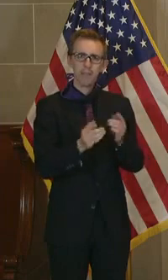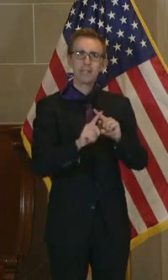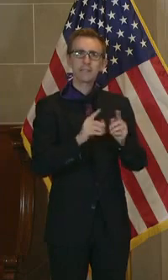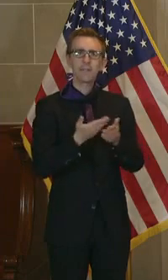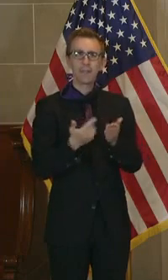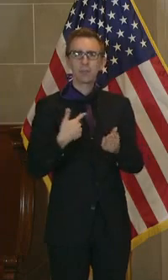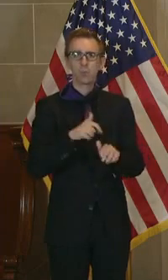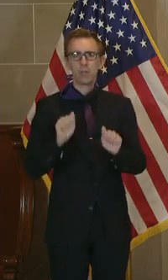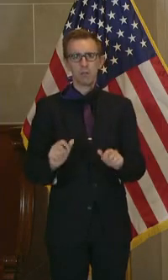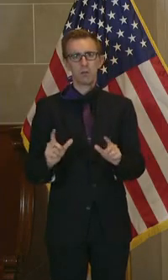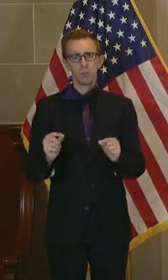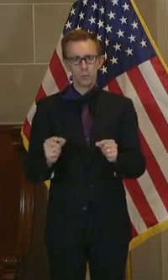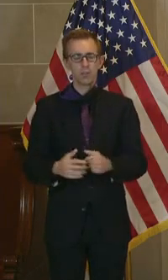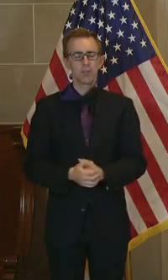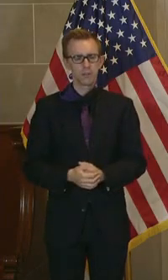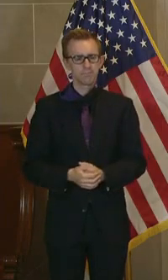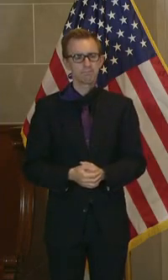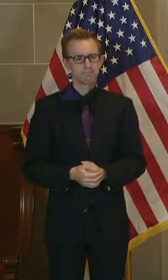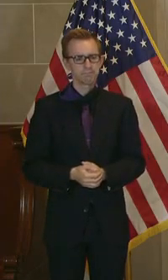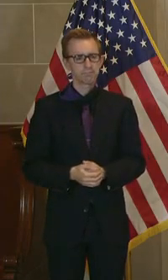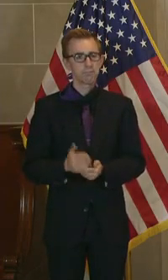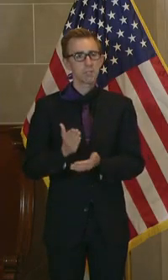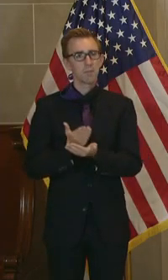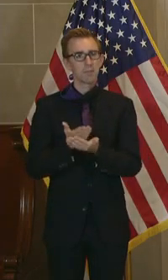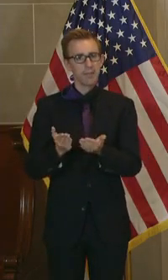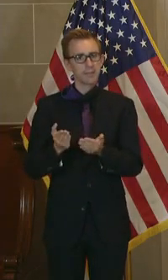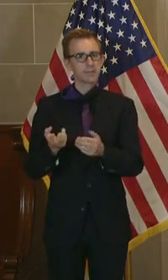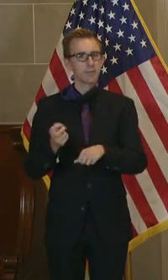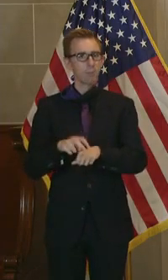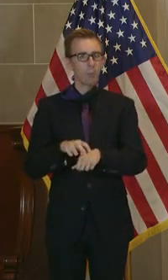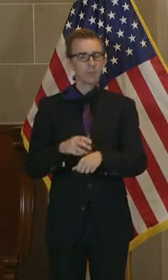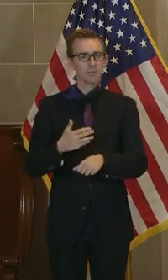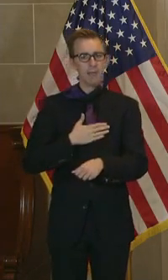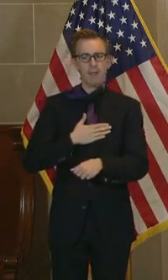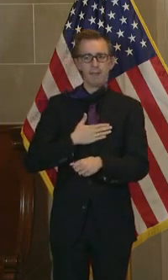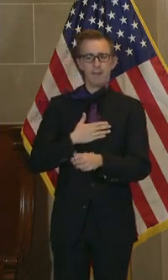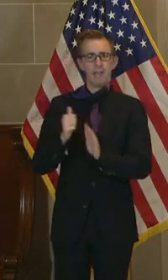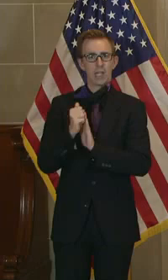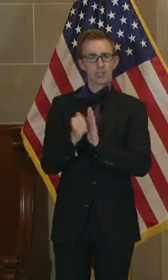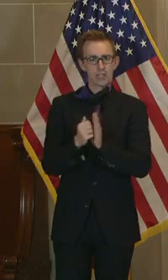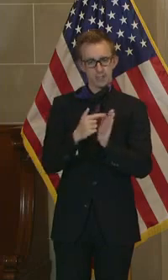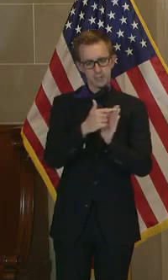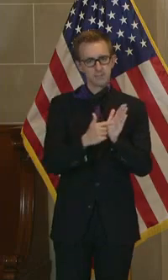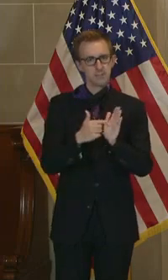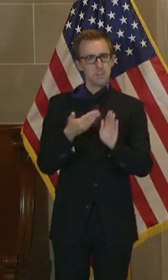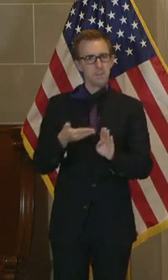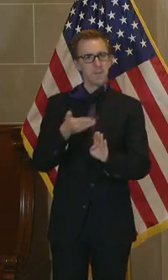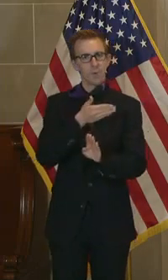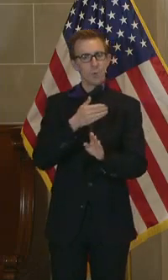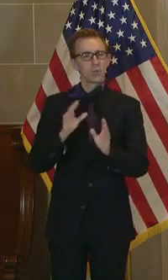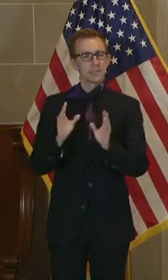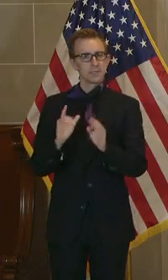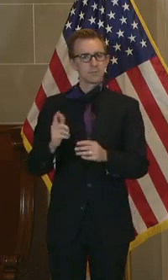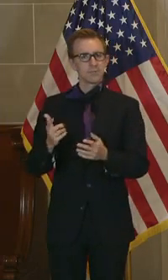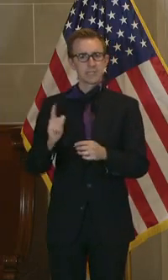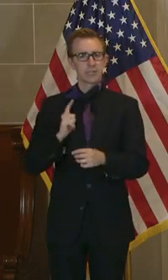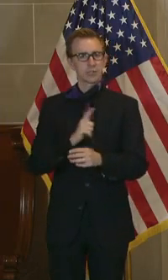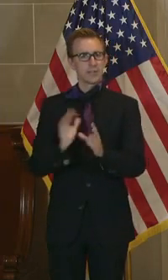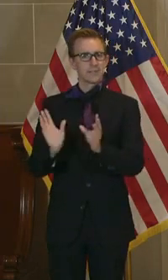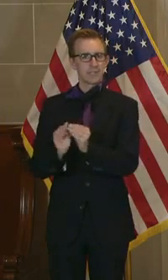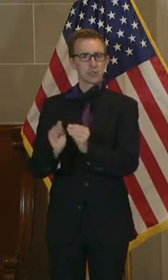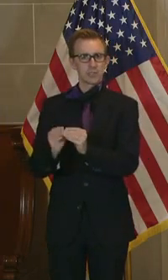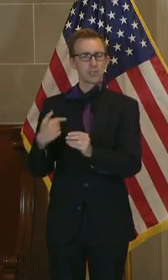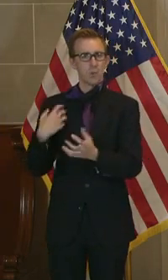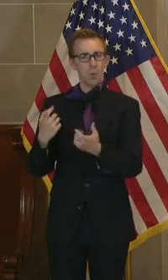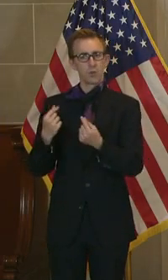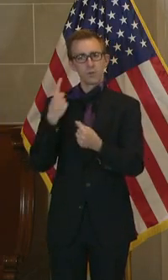might be able to do. There was some things that, of course, was on my agenda earlier before in session that I thought would have been really good for